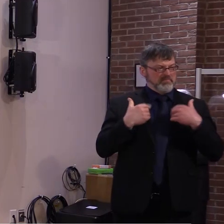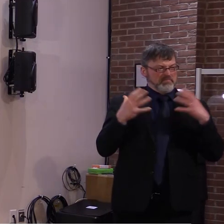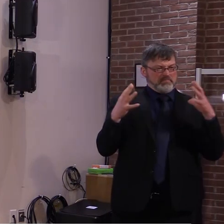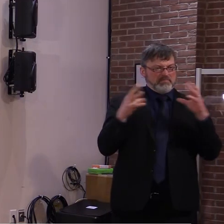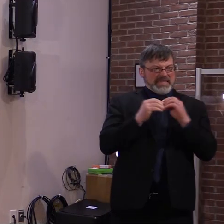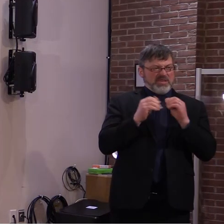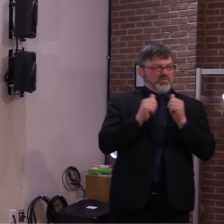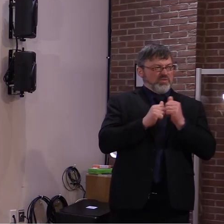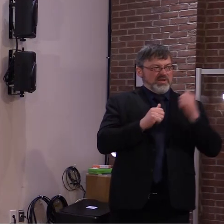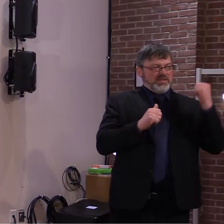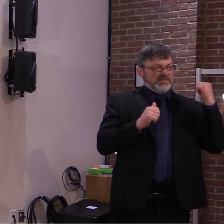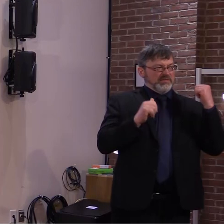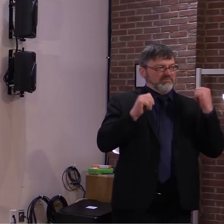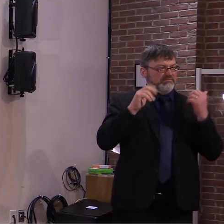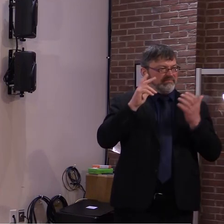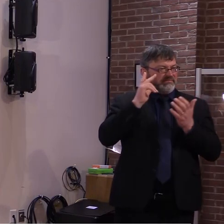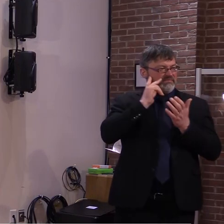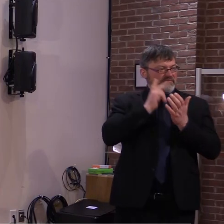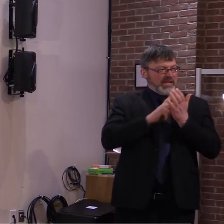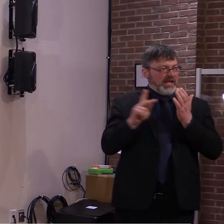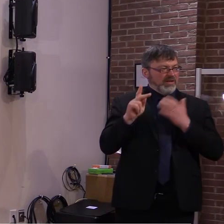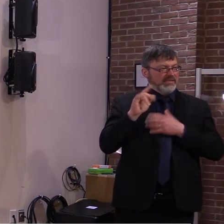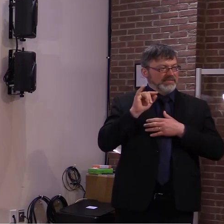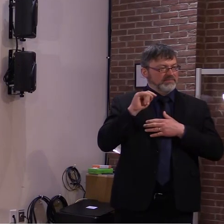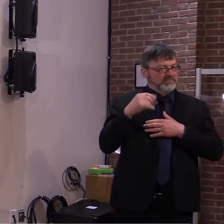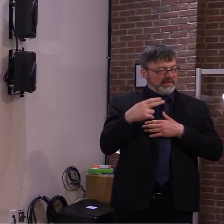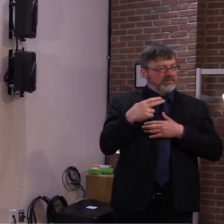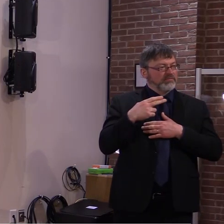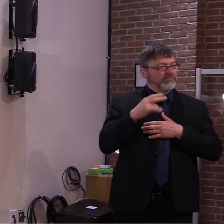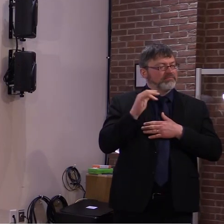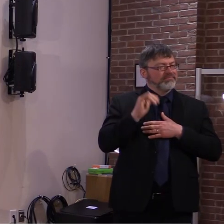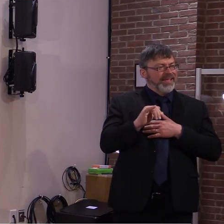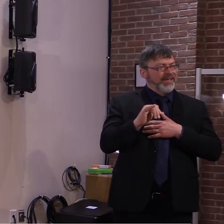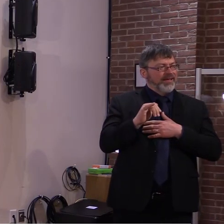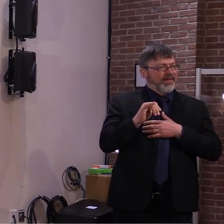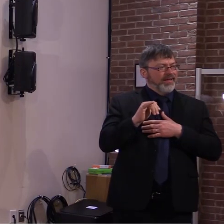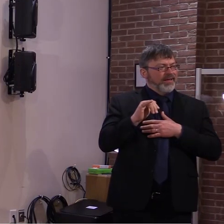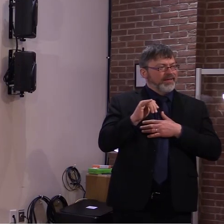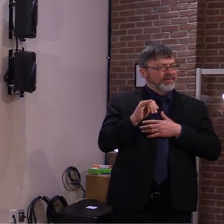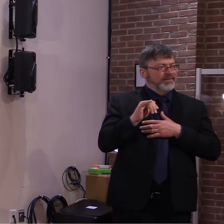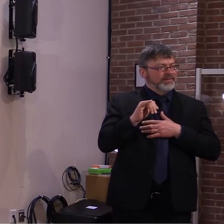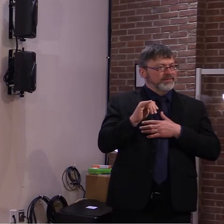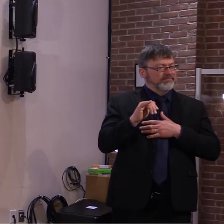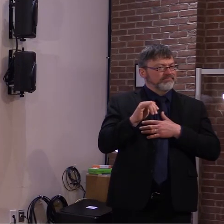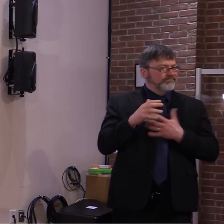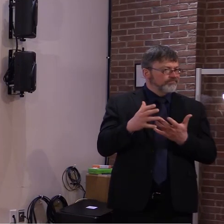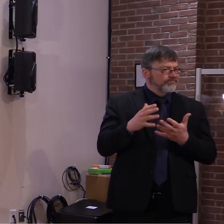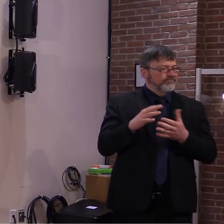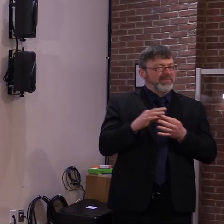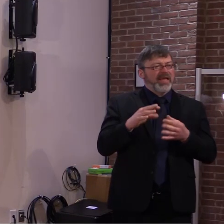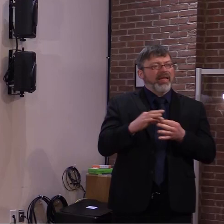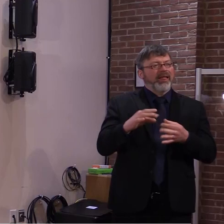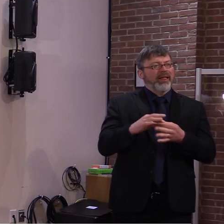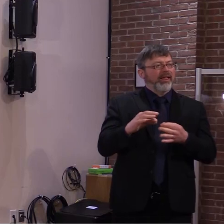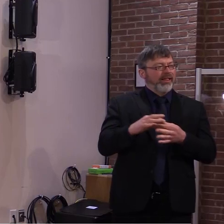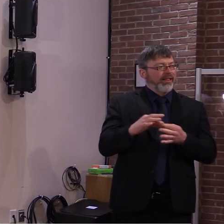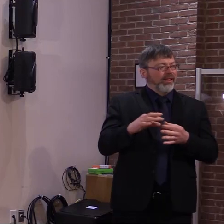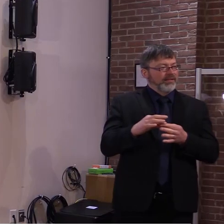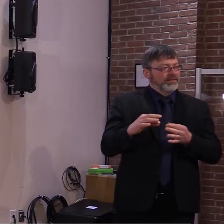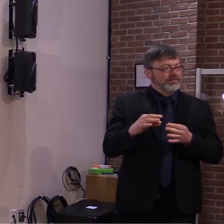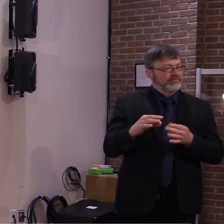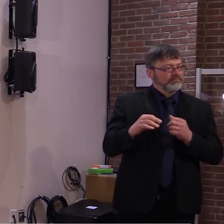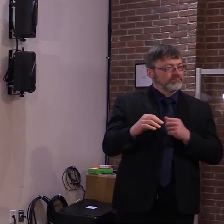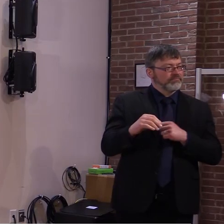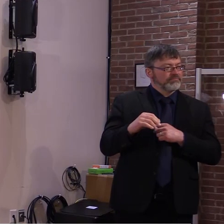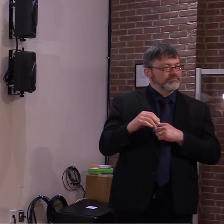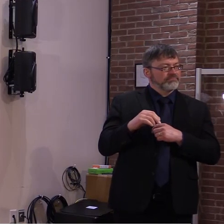briefly mentioned that hospitals, both for inpatient and